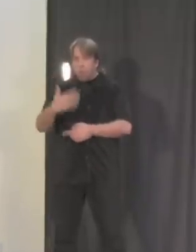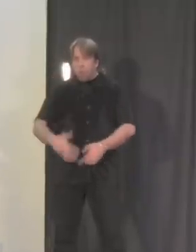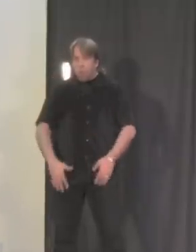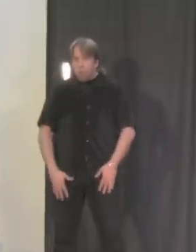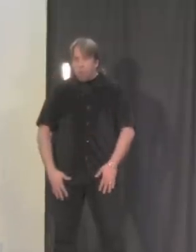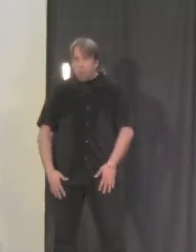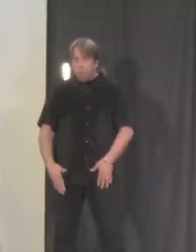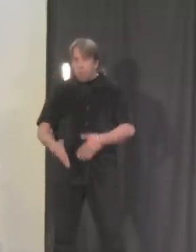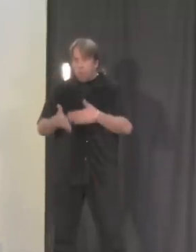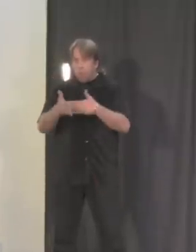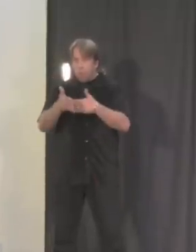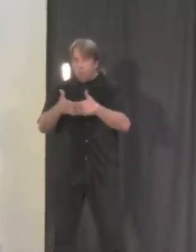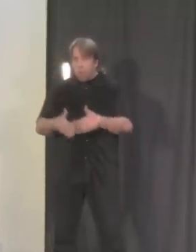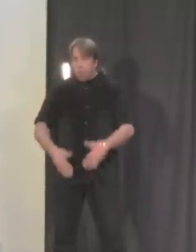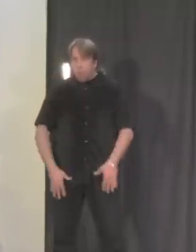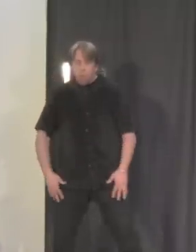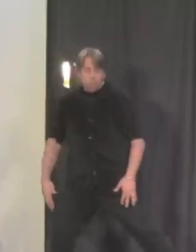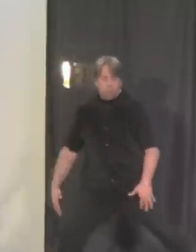Tree. Fish.